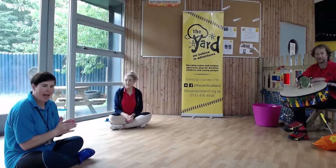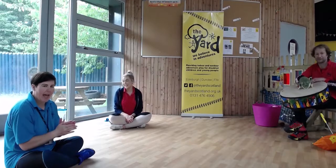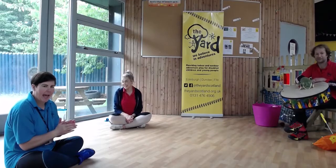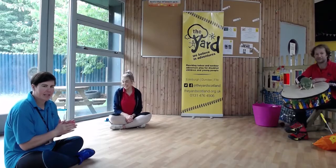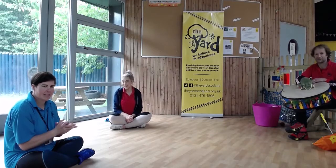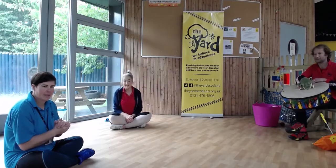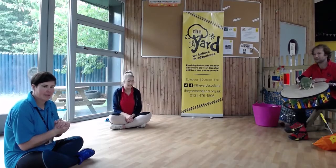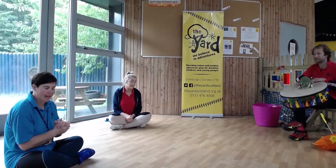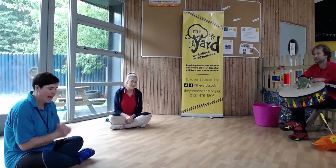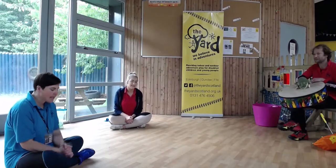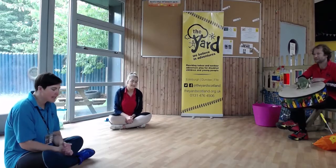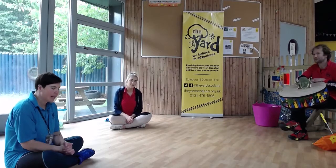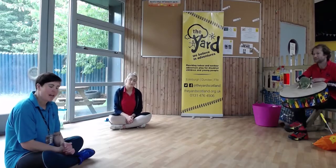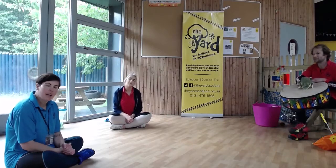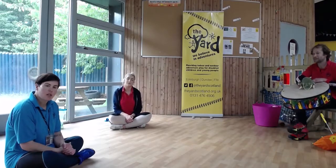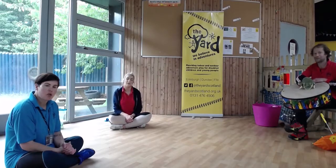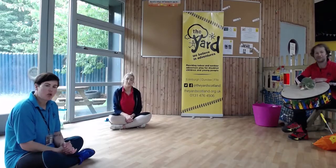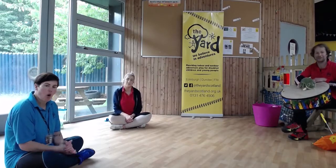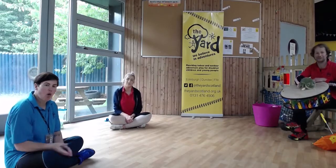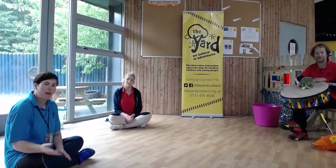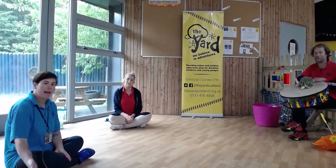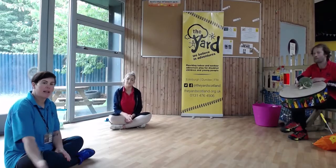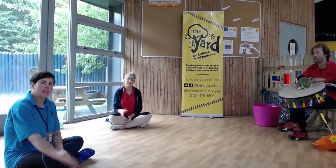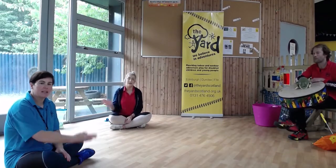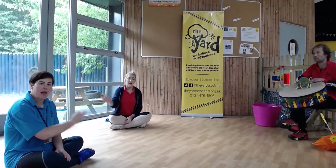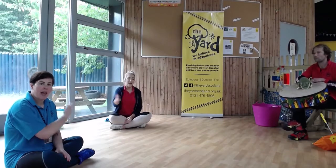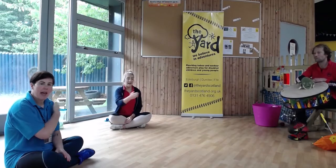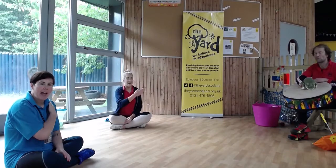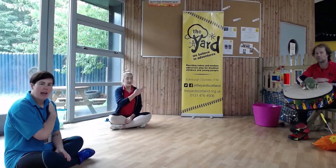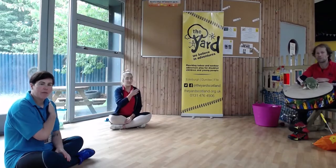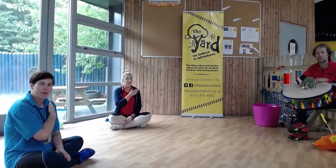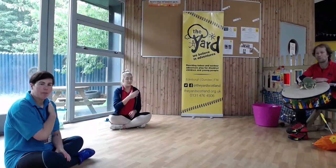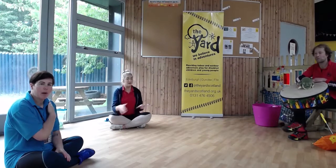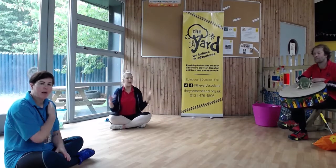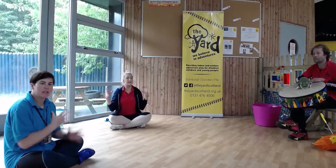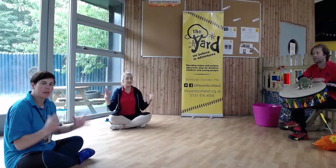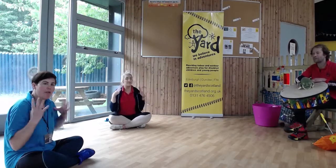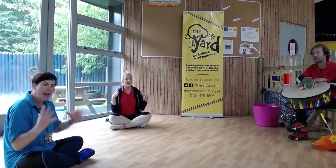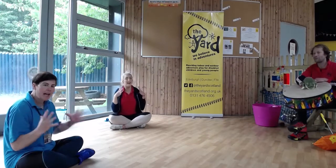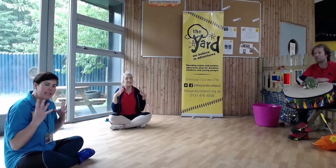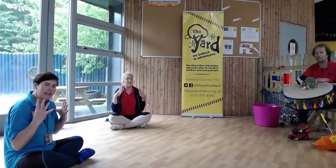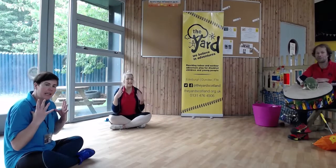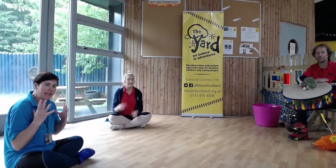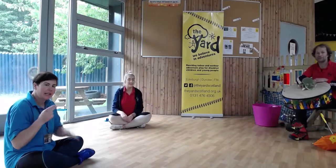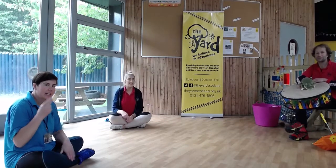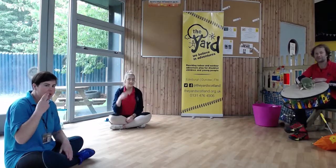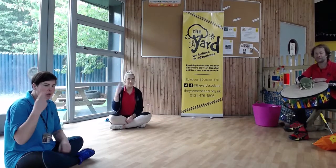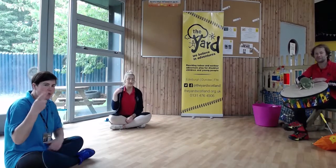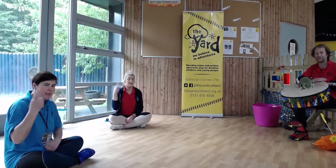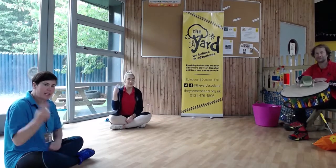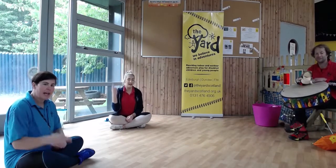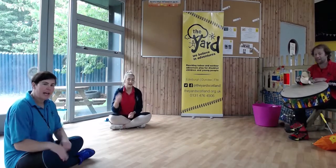guess, yes. Excellent. So, is everybody ready to sing?